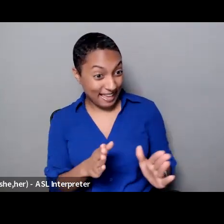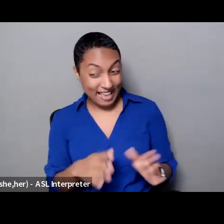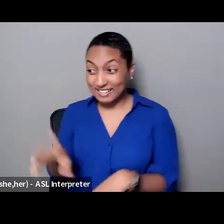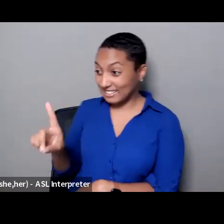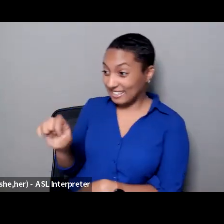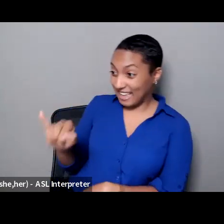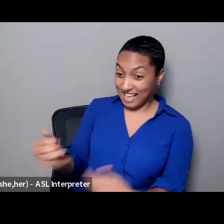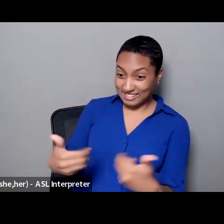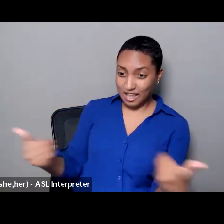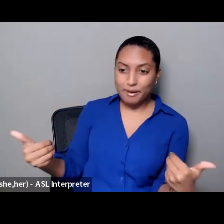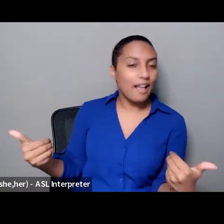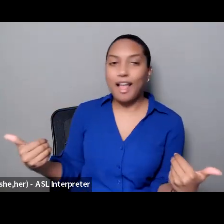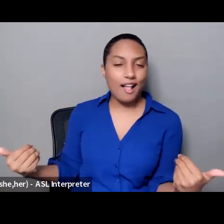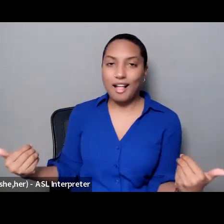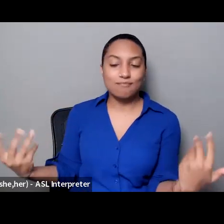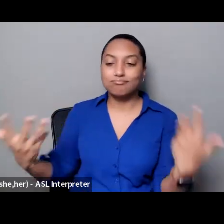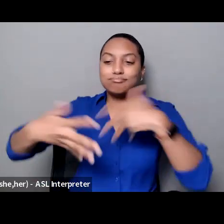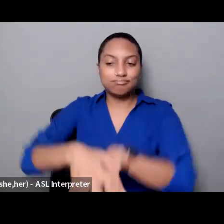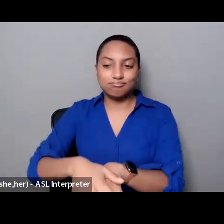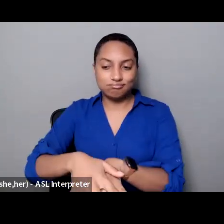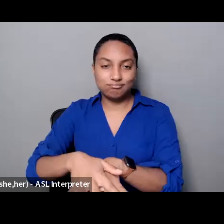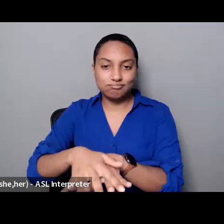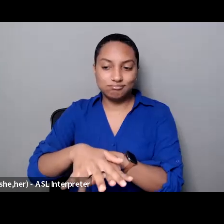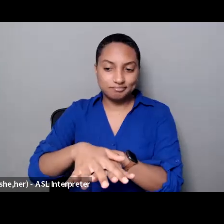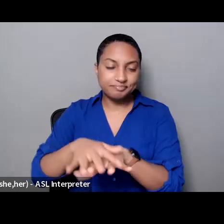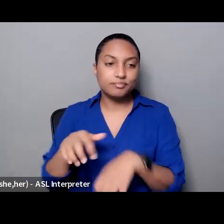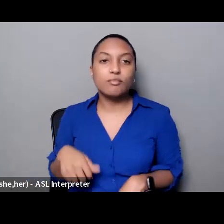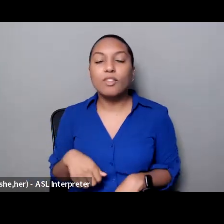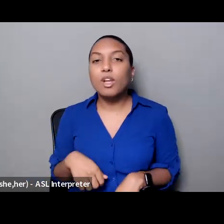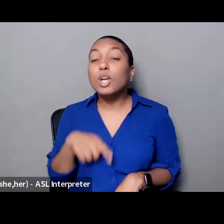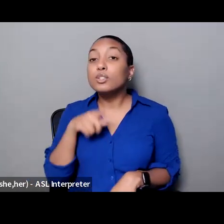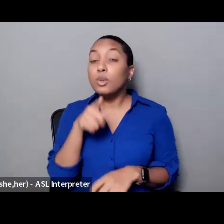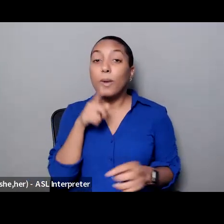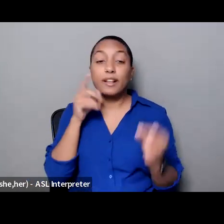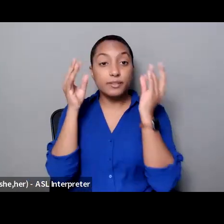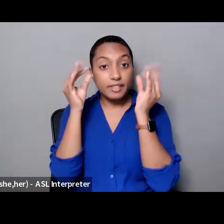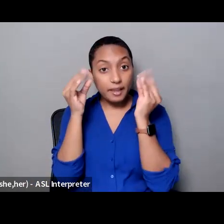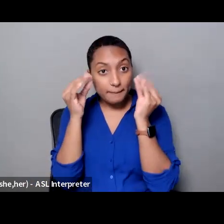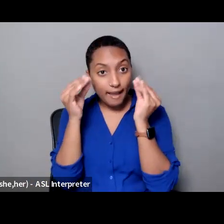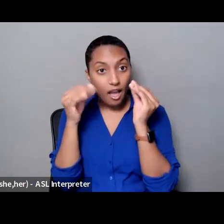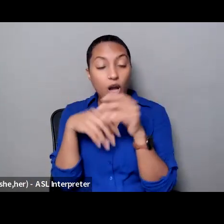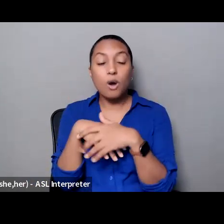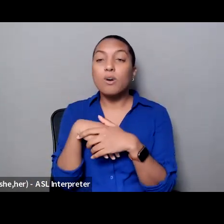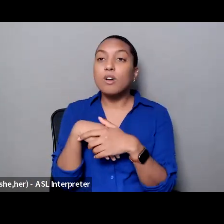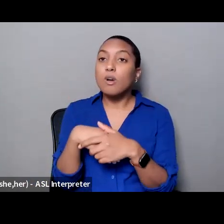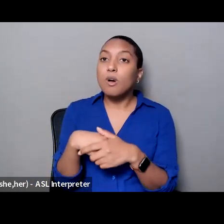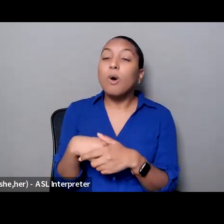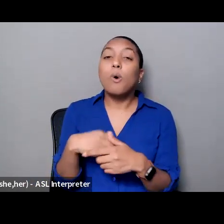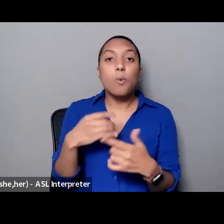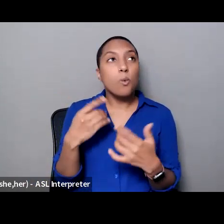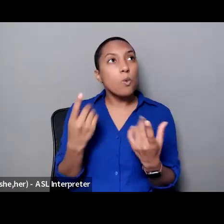together. So once you have thought about what the initiatives are that you're already doing and